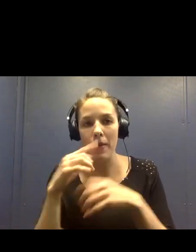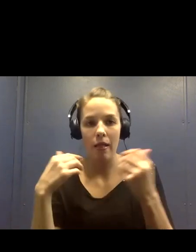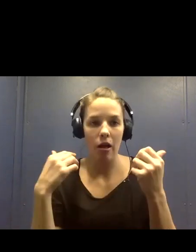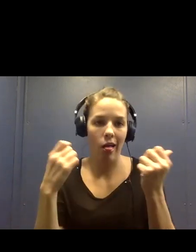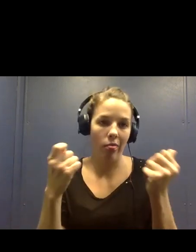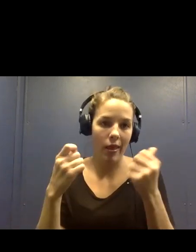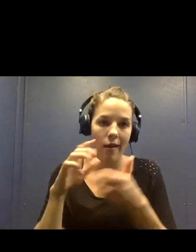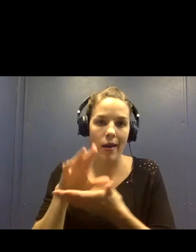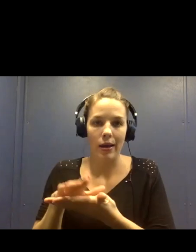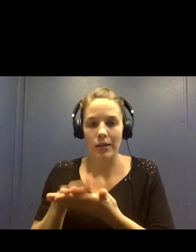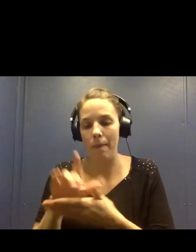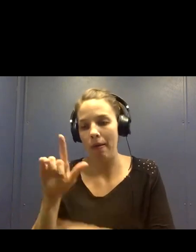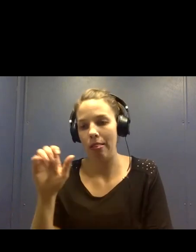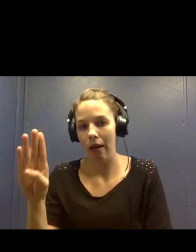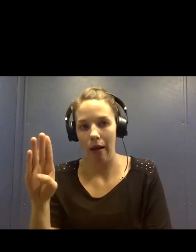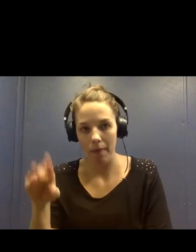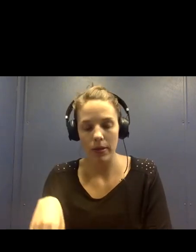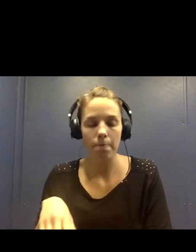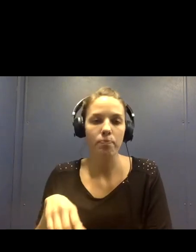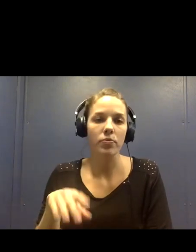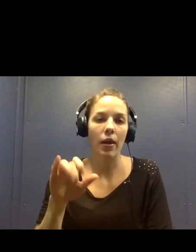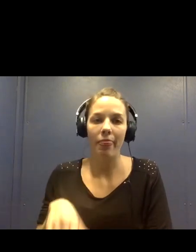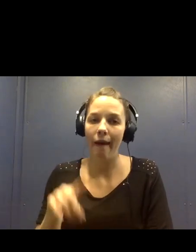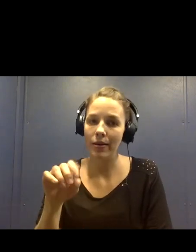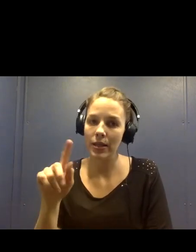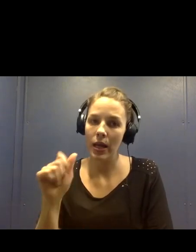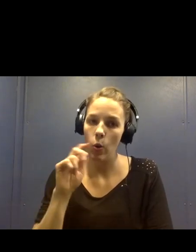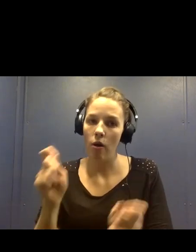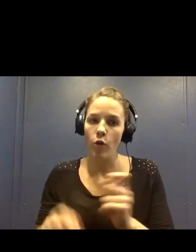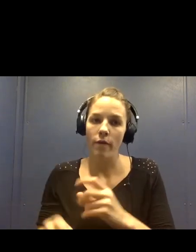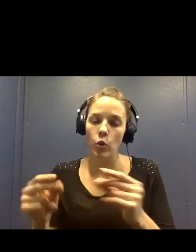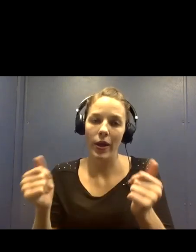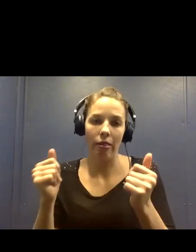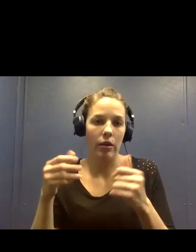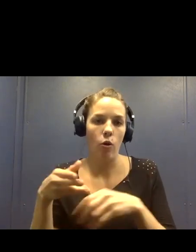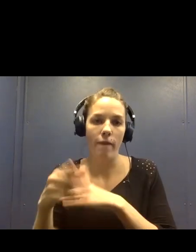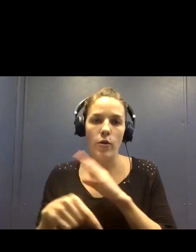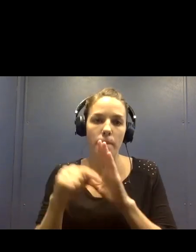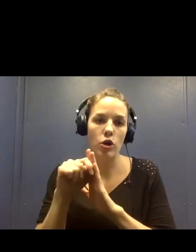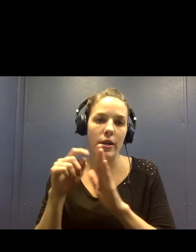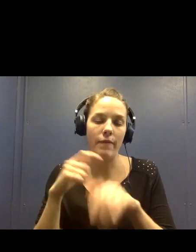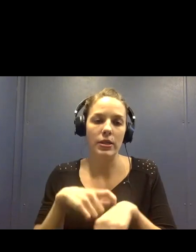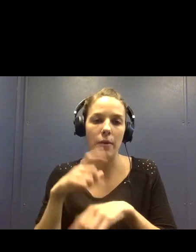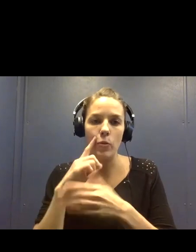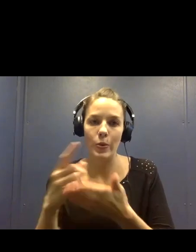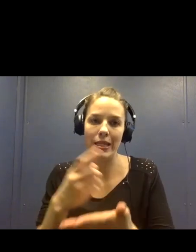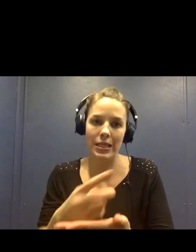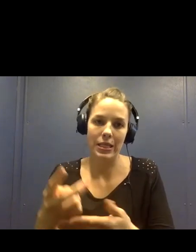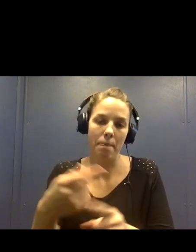academic laboratories, and that data will evolve very quickly over a period of weeks and